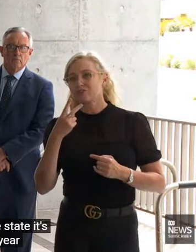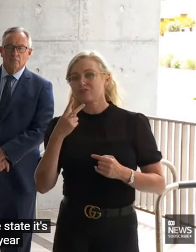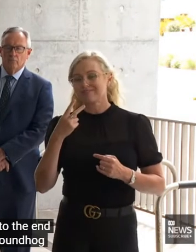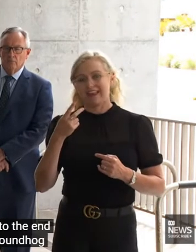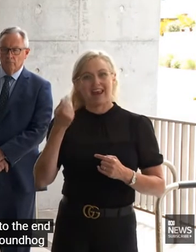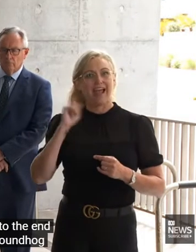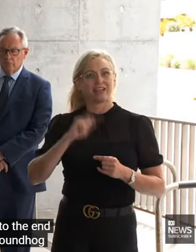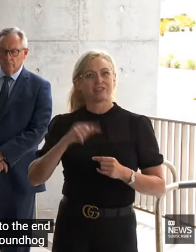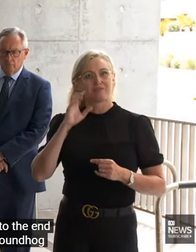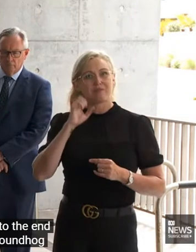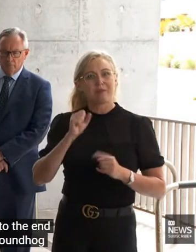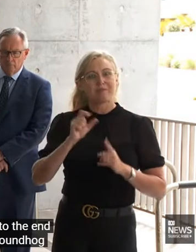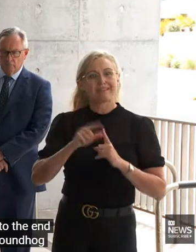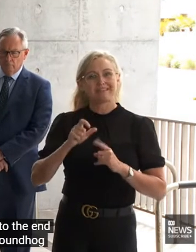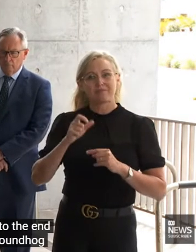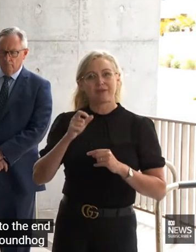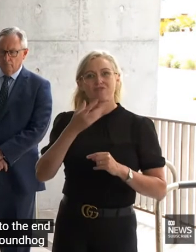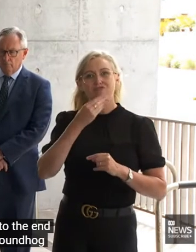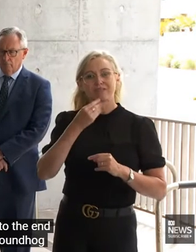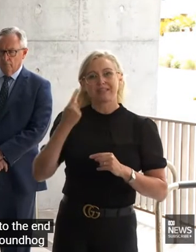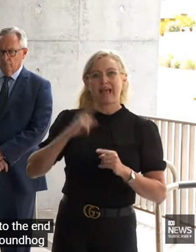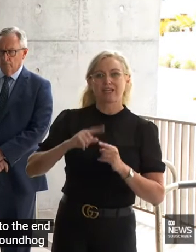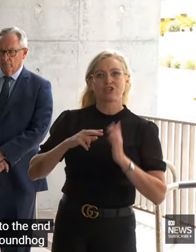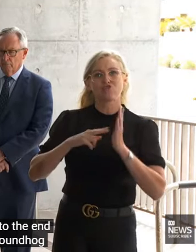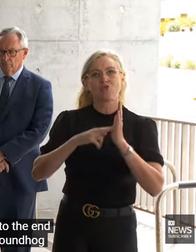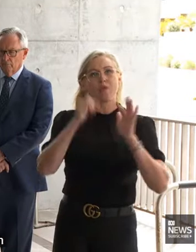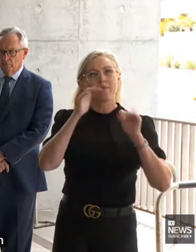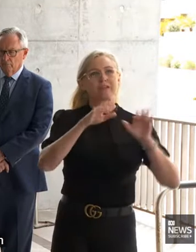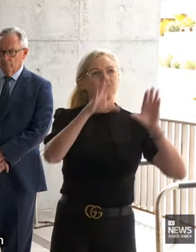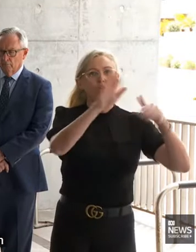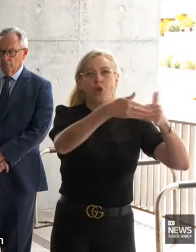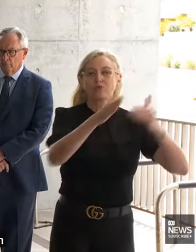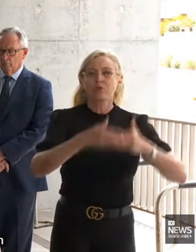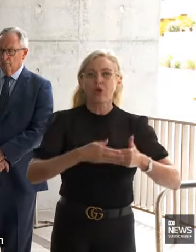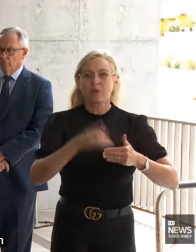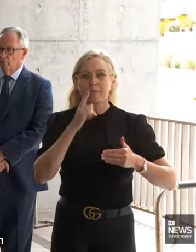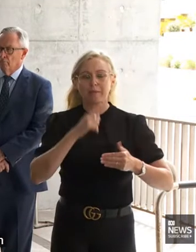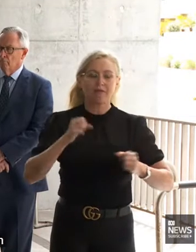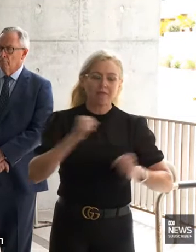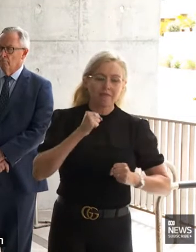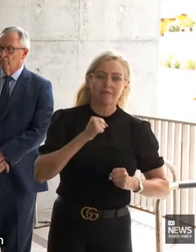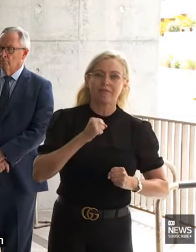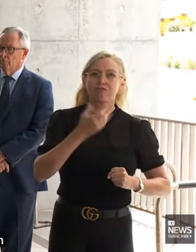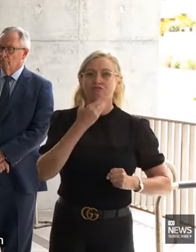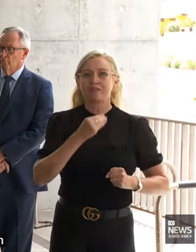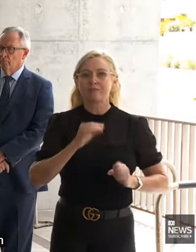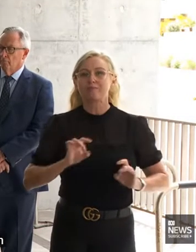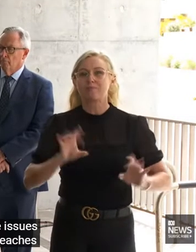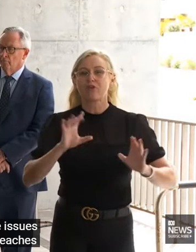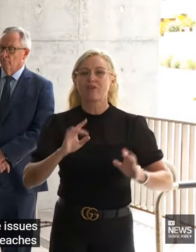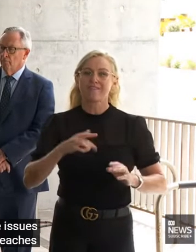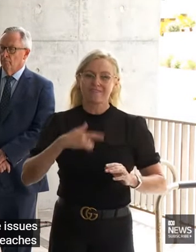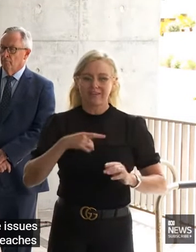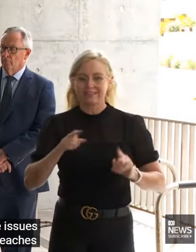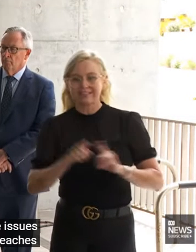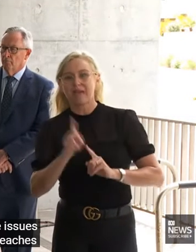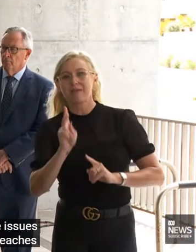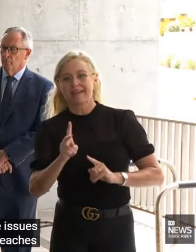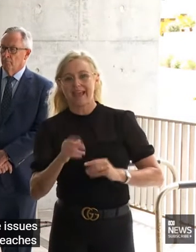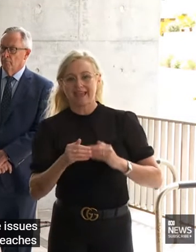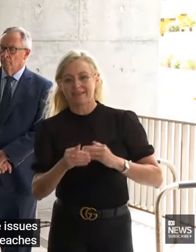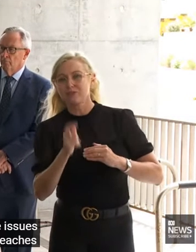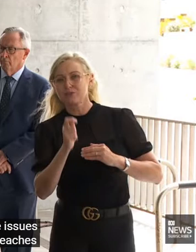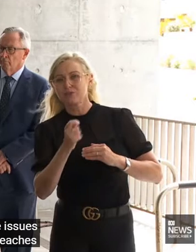but we're in a much stronger position today as we lead the country out of the pandemic because of the vaccination rate. And that vaccination